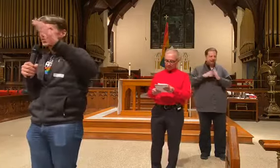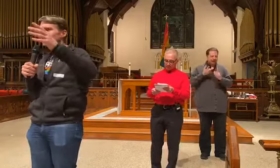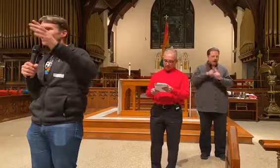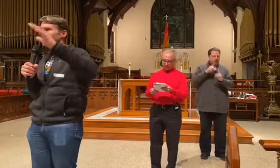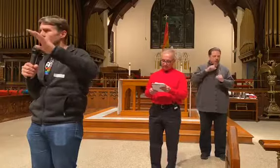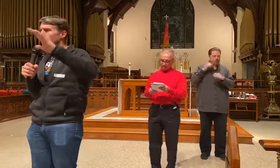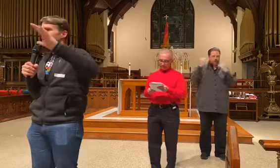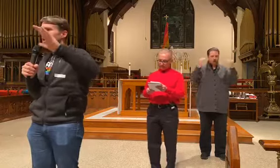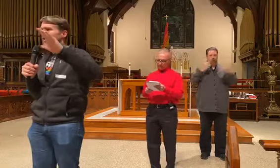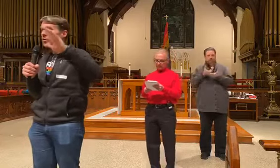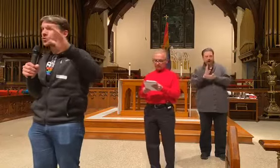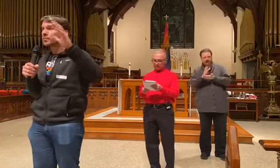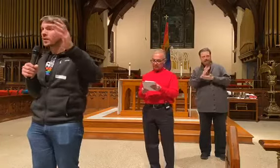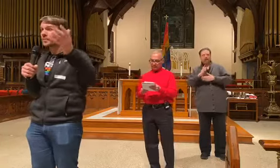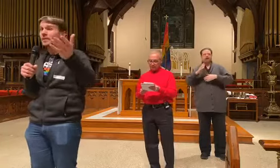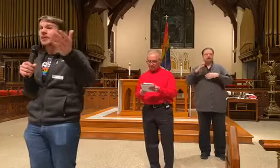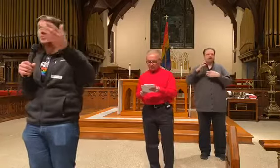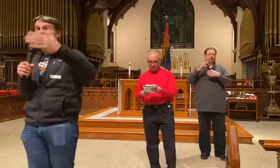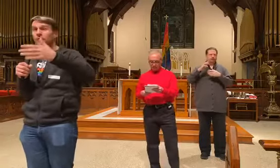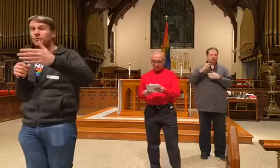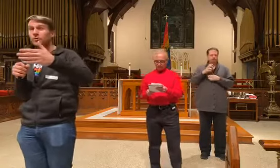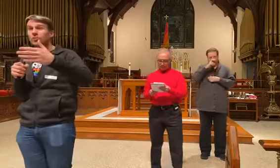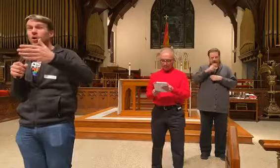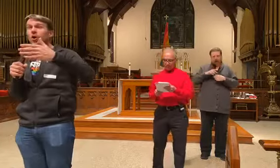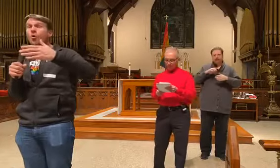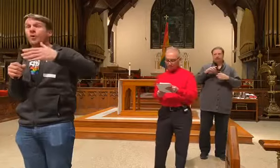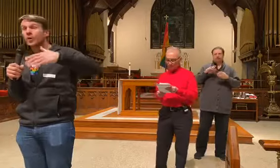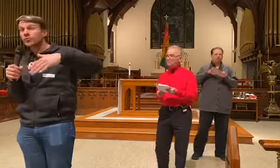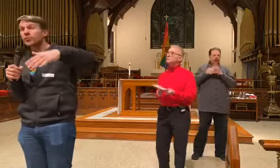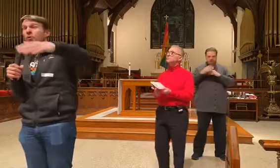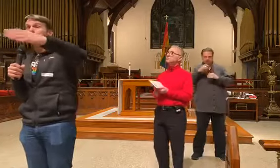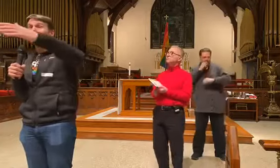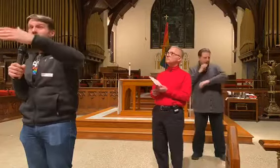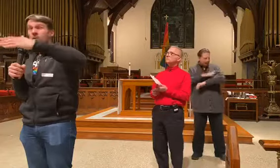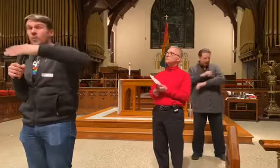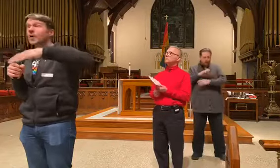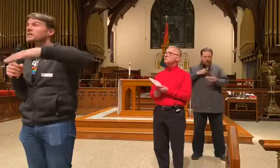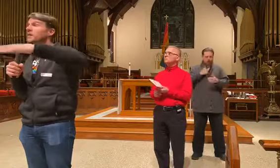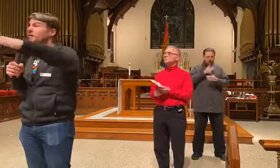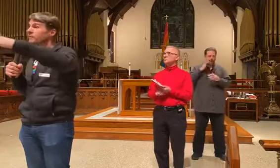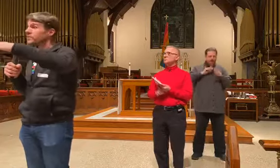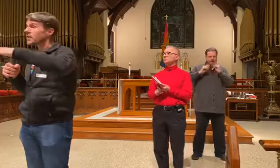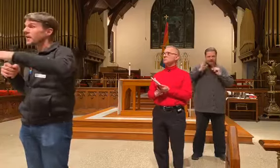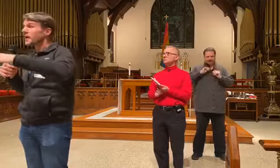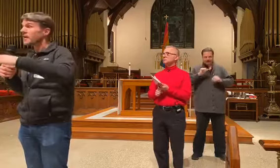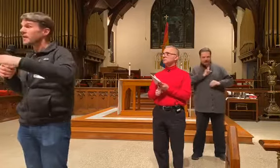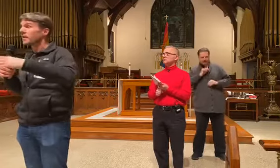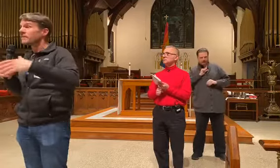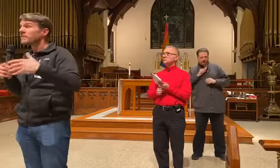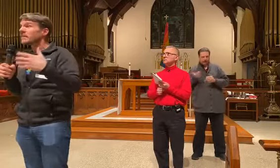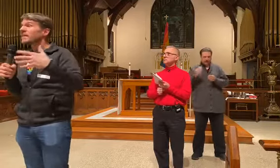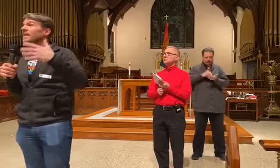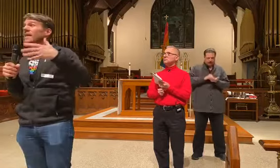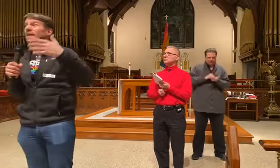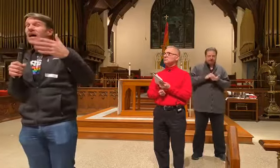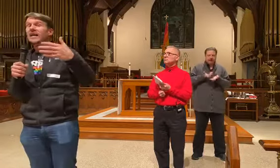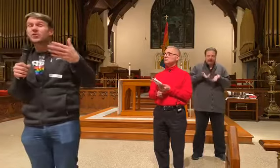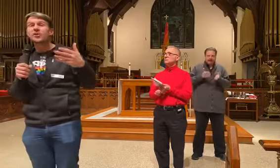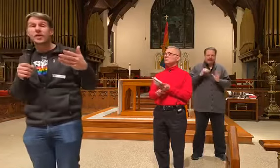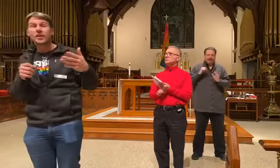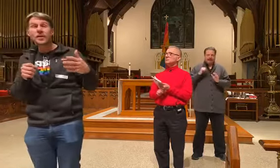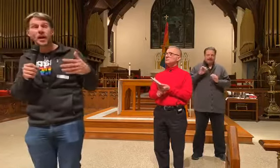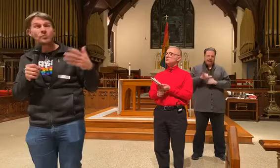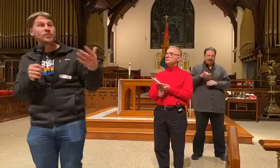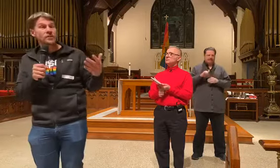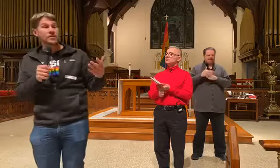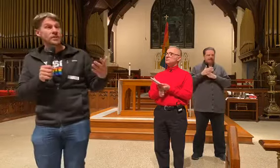and the rituals that those who are becoming baptized might go through. We're going to go through those in some way ourselves, and let that kind of guide